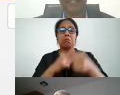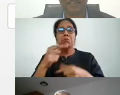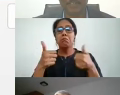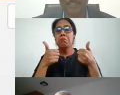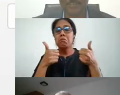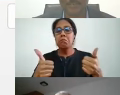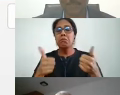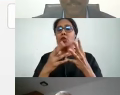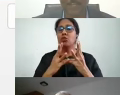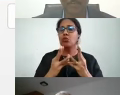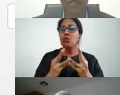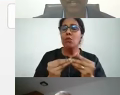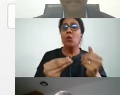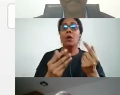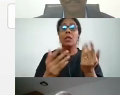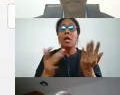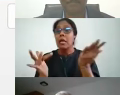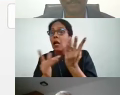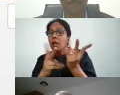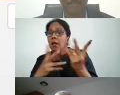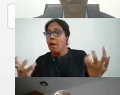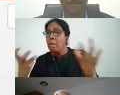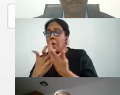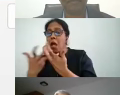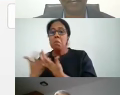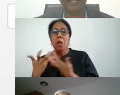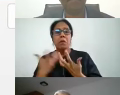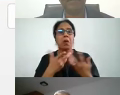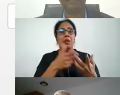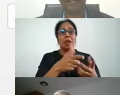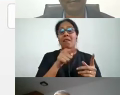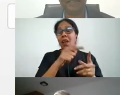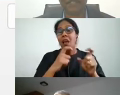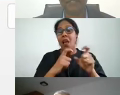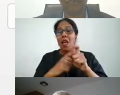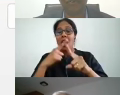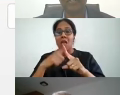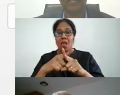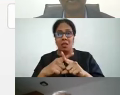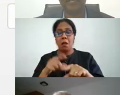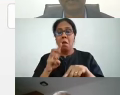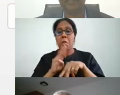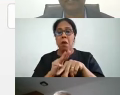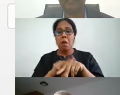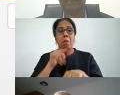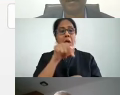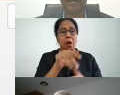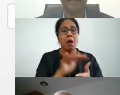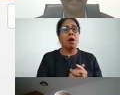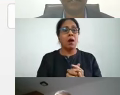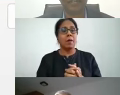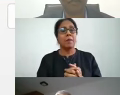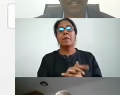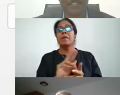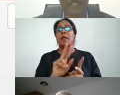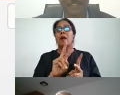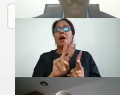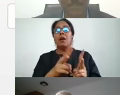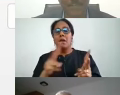adjacent technologies. He is also an executive committee member of the HAPS Alliance, which is focused on new technologies for high-altitude